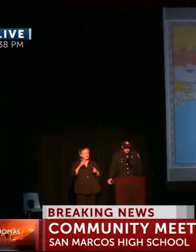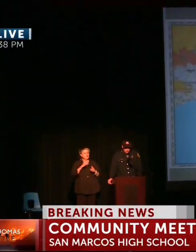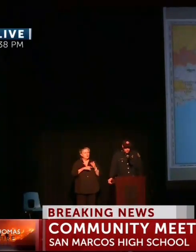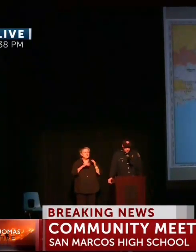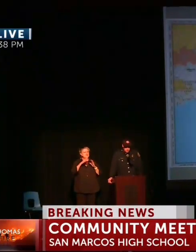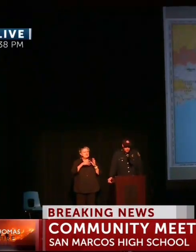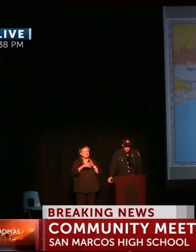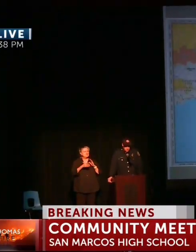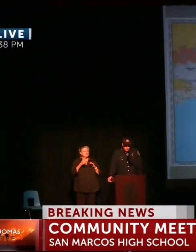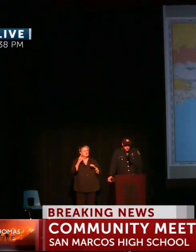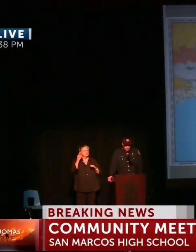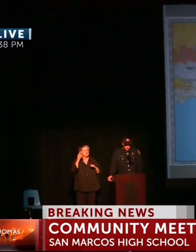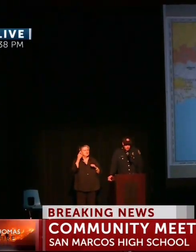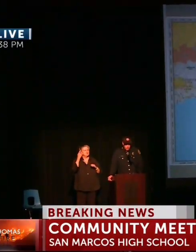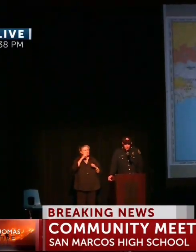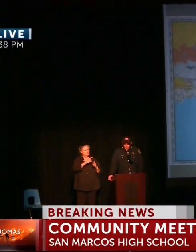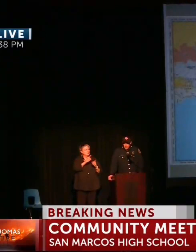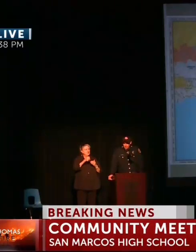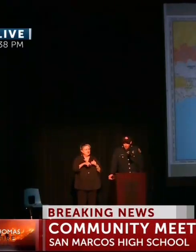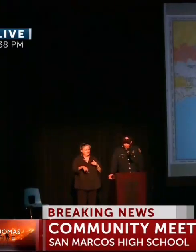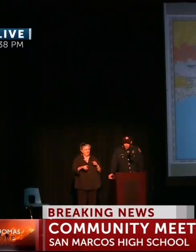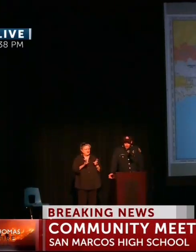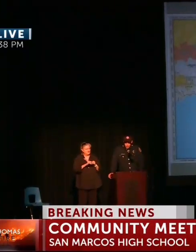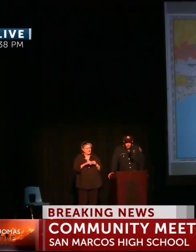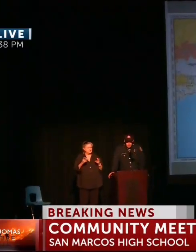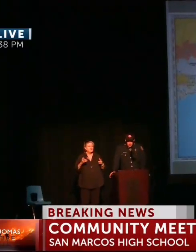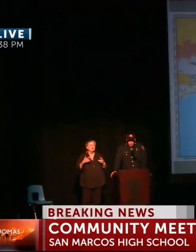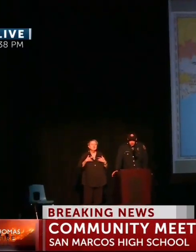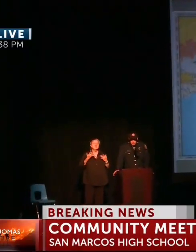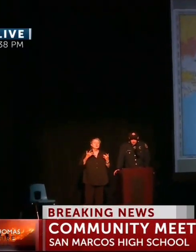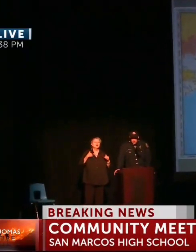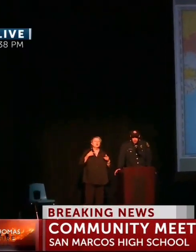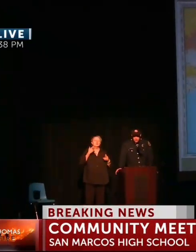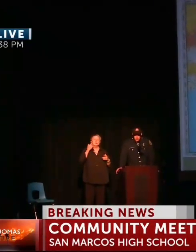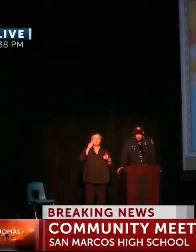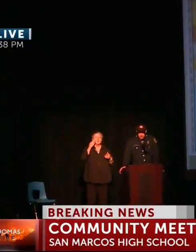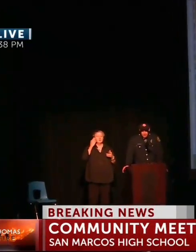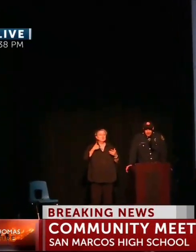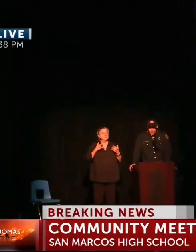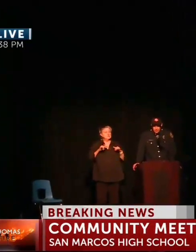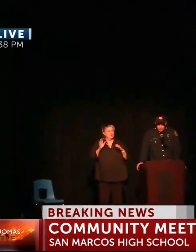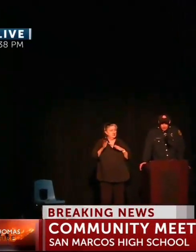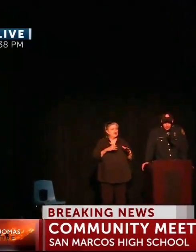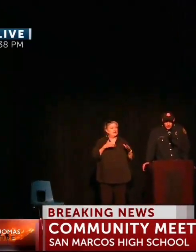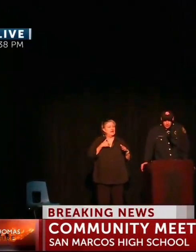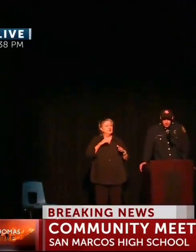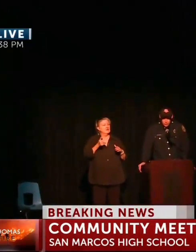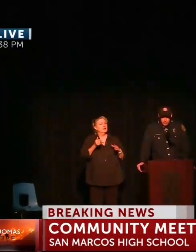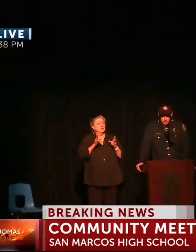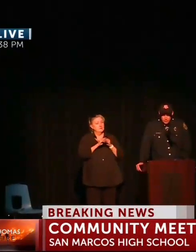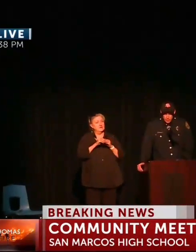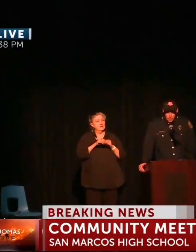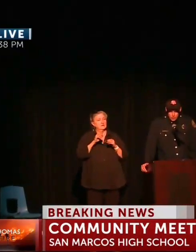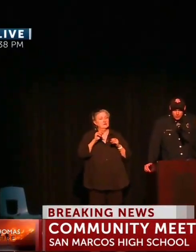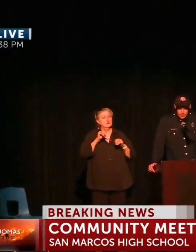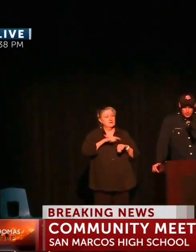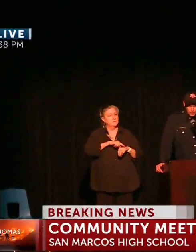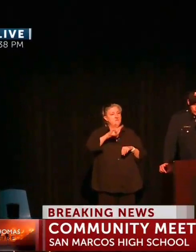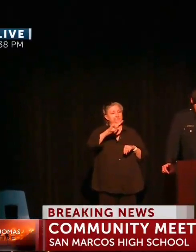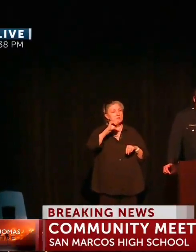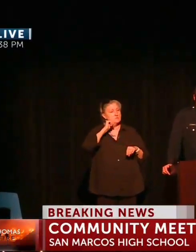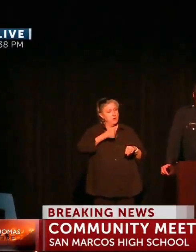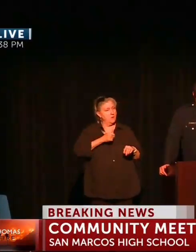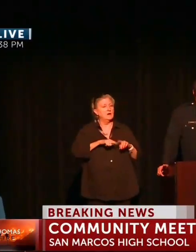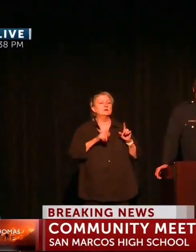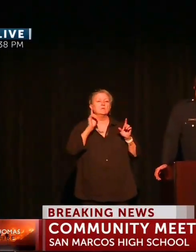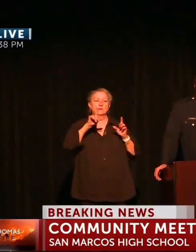What's the schedule for these over the weekend? So as far as I know at this time, we're still planning on having another meeting here at 4 p.m. tomorrow,